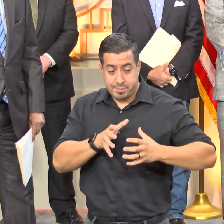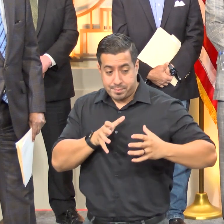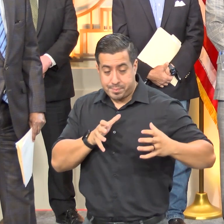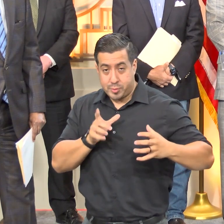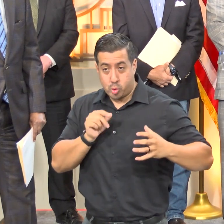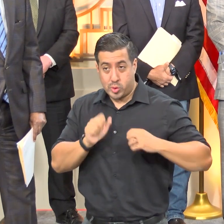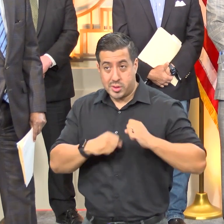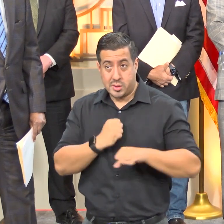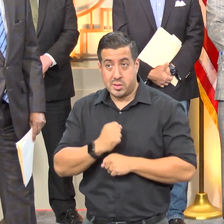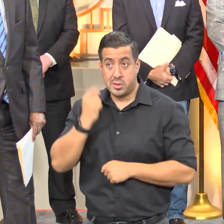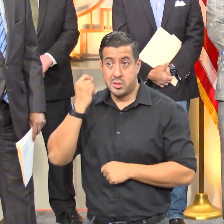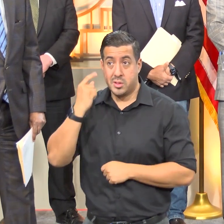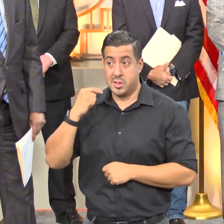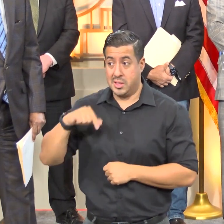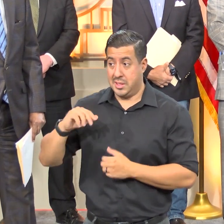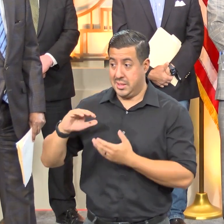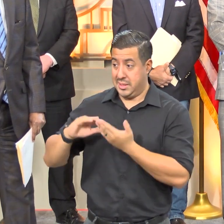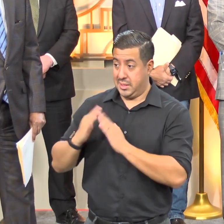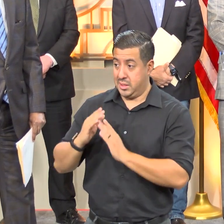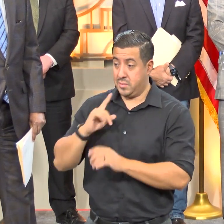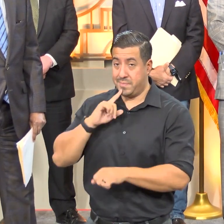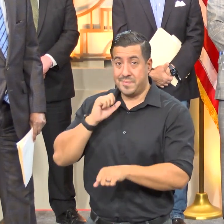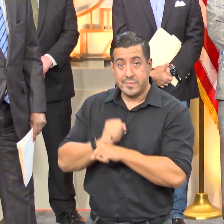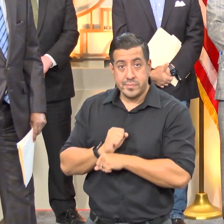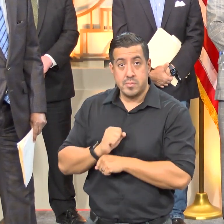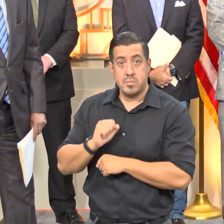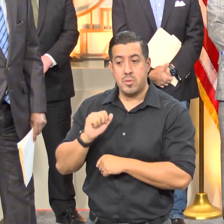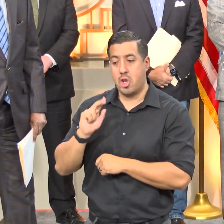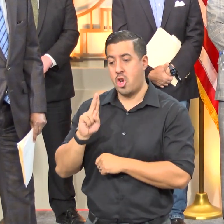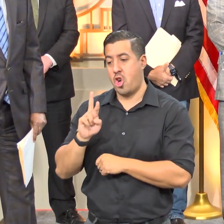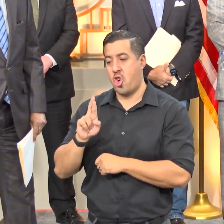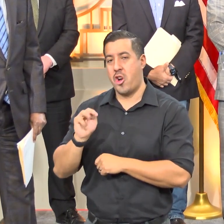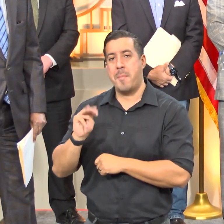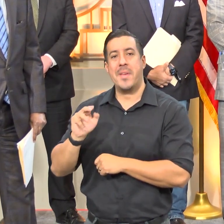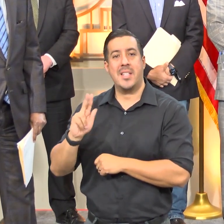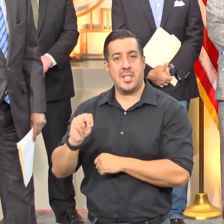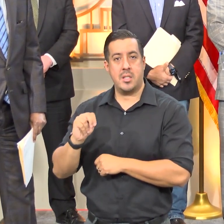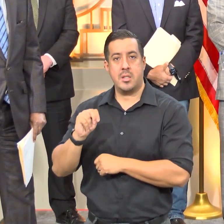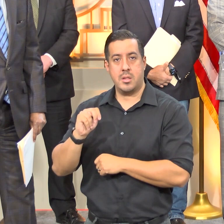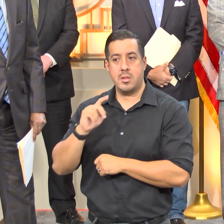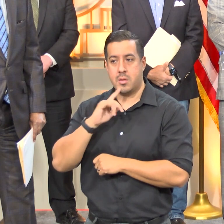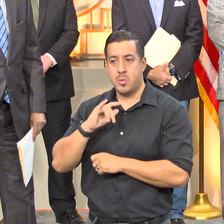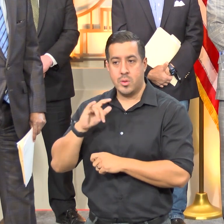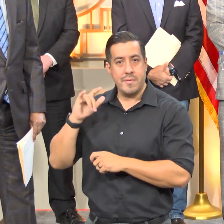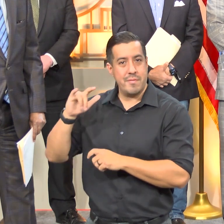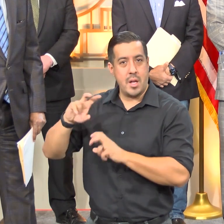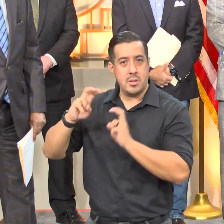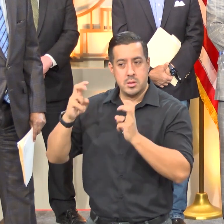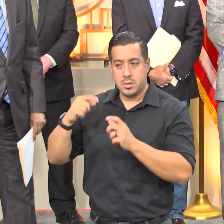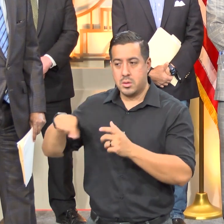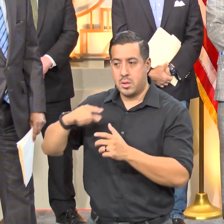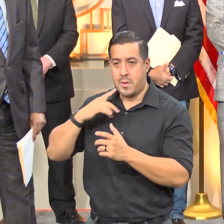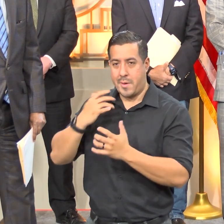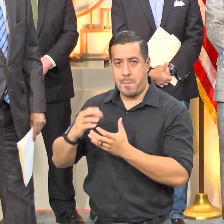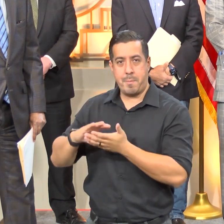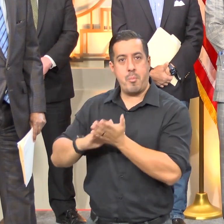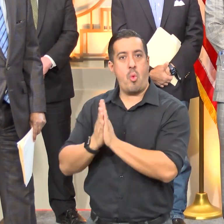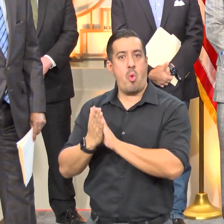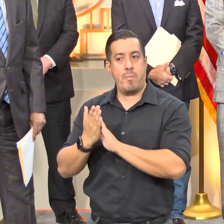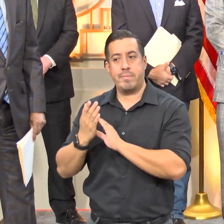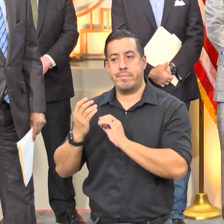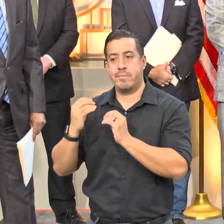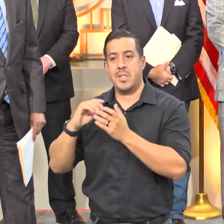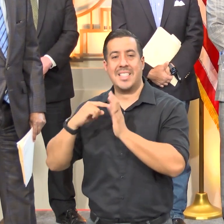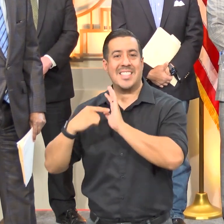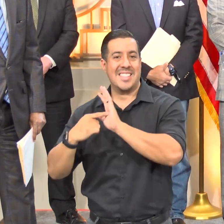This city that once was the definition of urban flight has in one generation become an example of